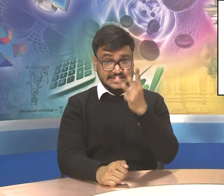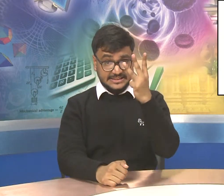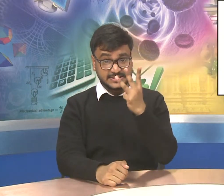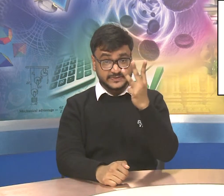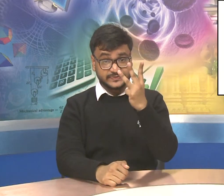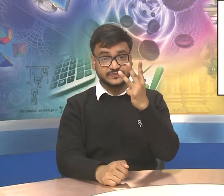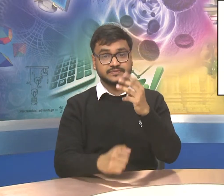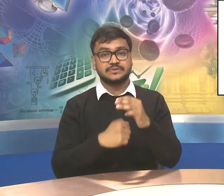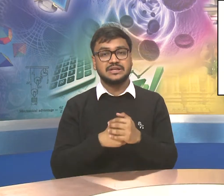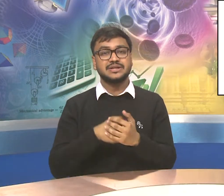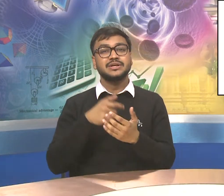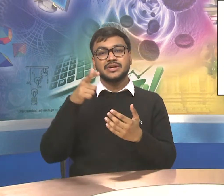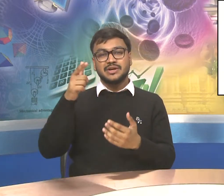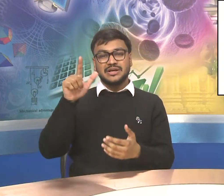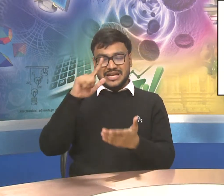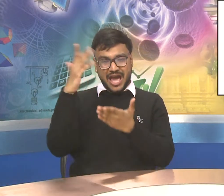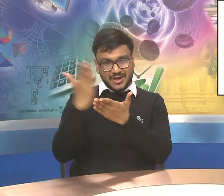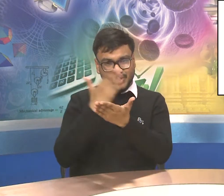Third is interlibrary loan.